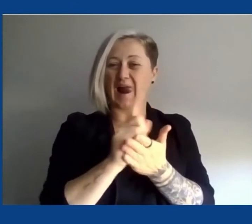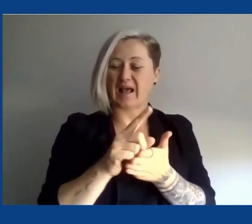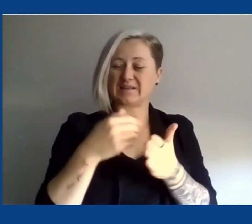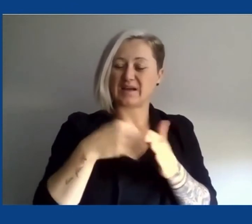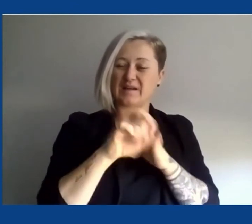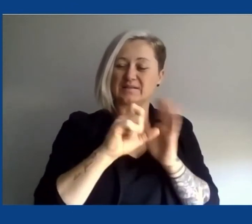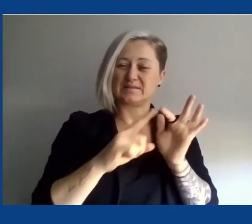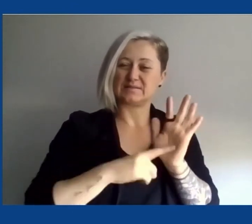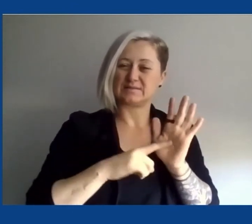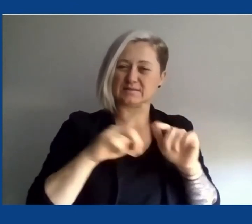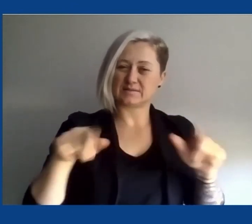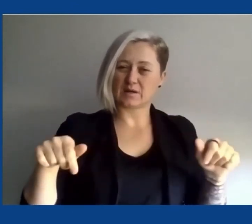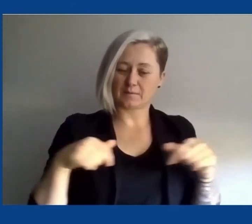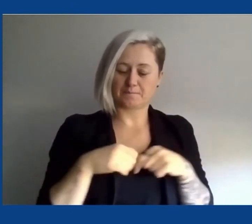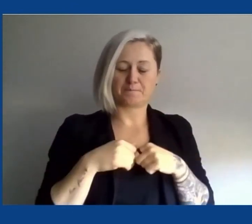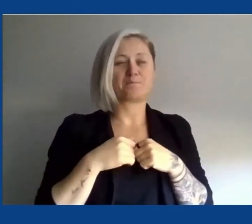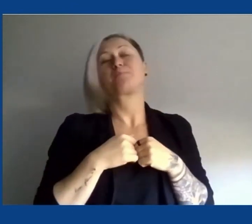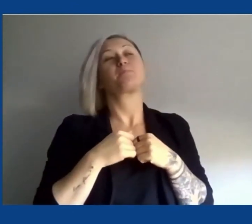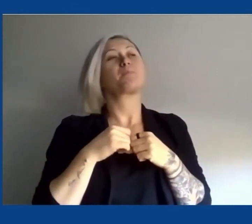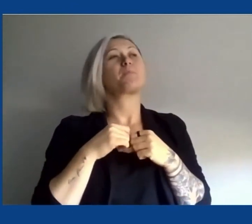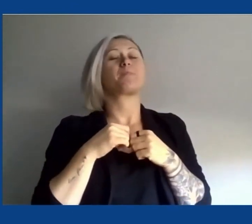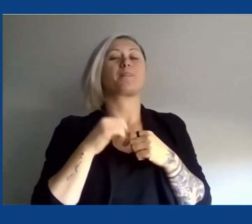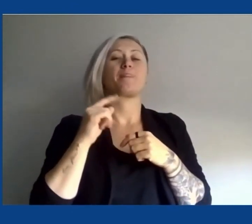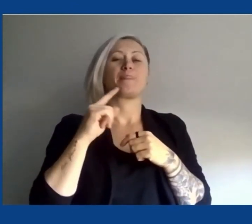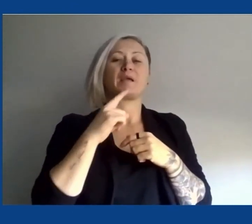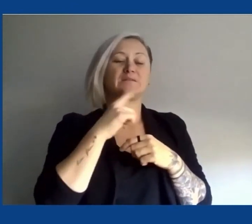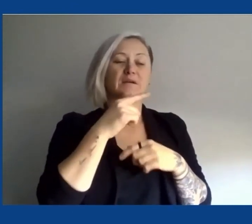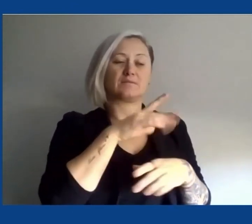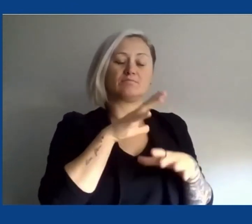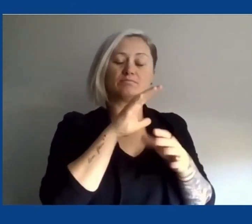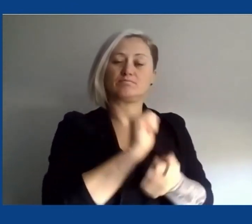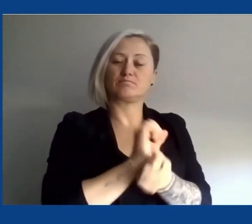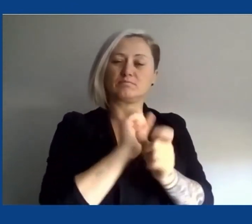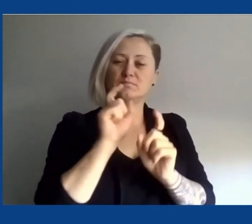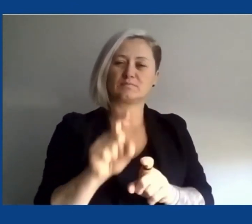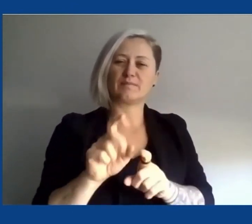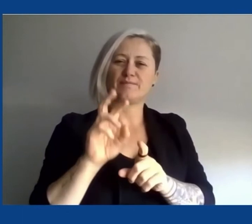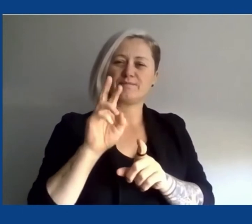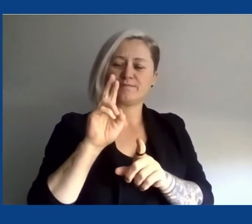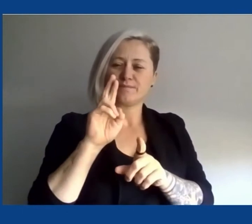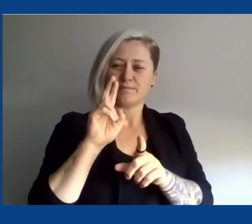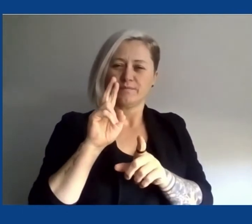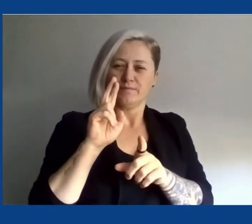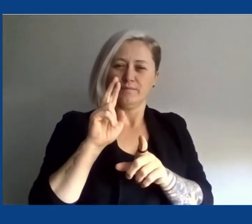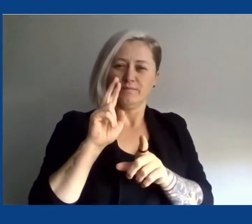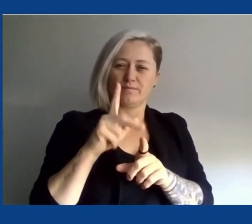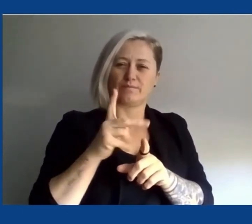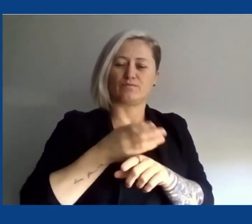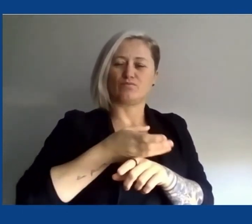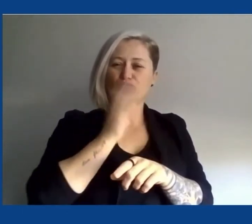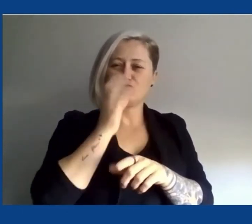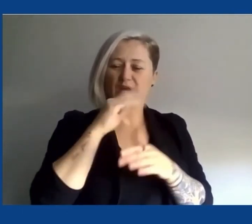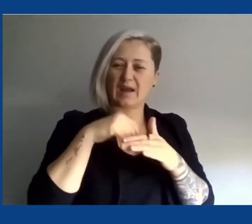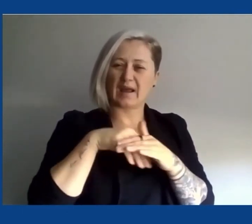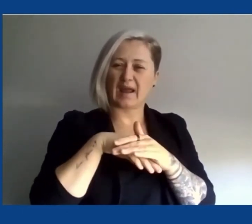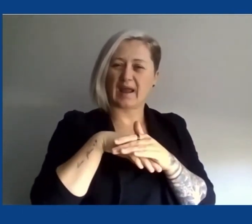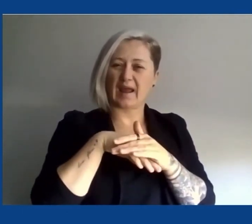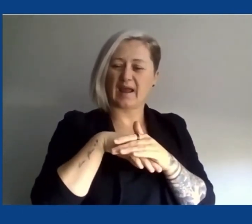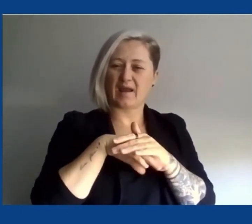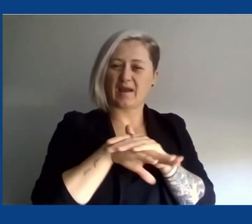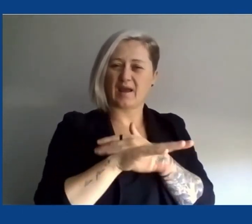Here, the coroner was informed that Mr. Langdon was kept in custody for having committed the offence of drinking in a regulated place in